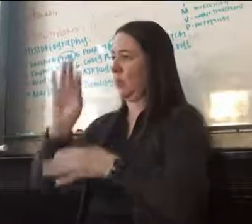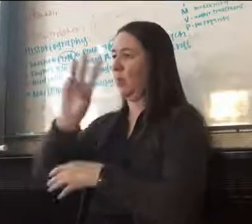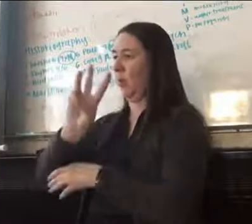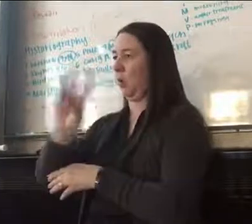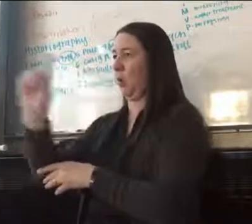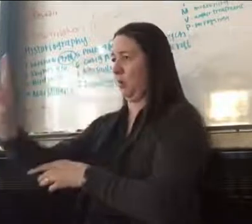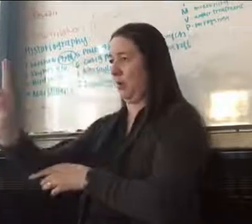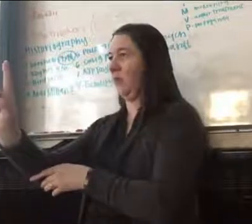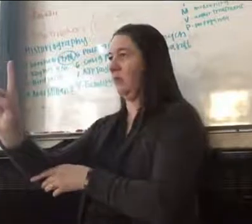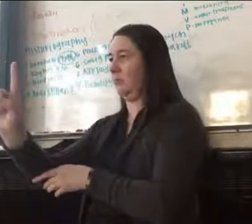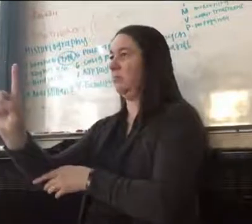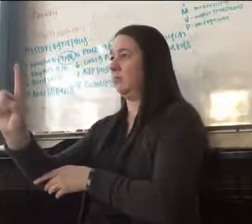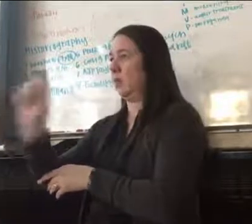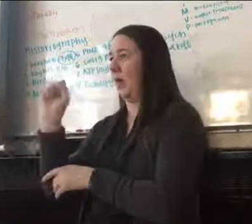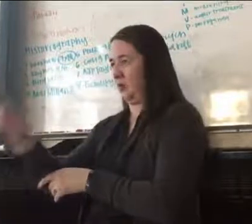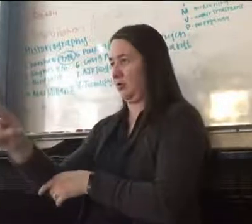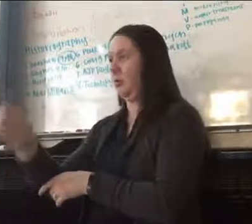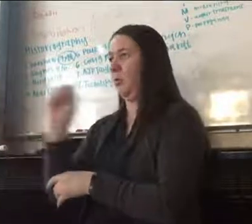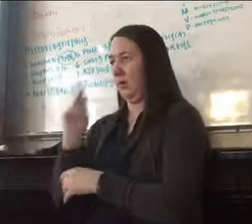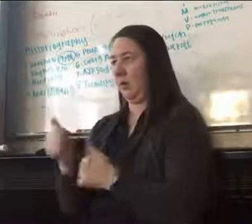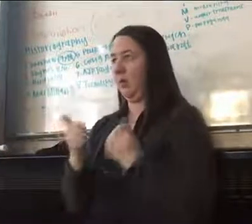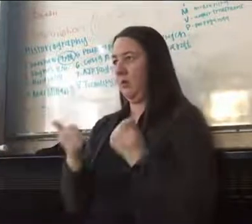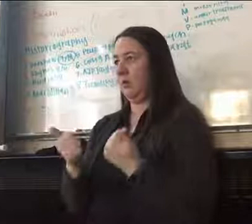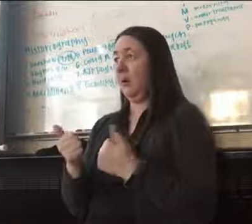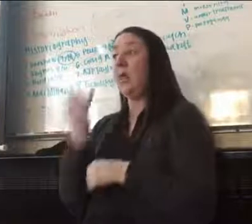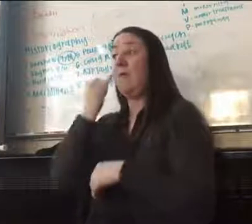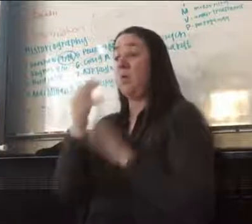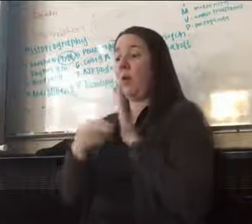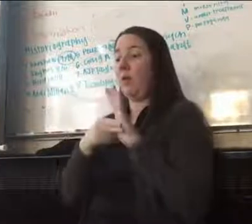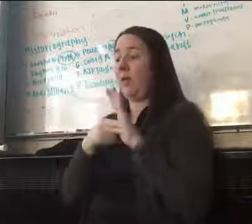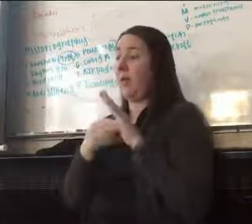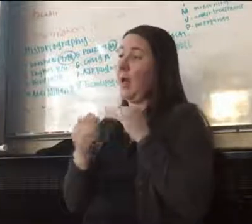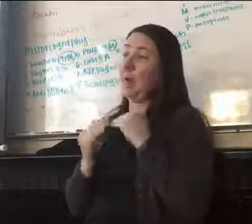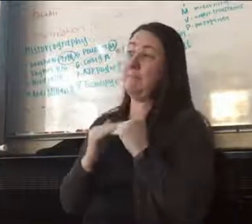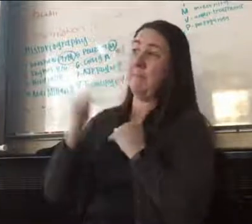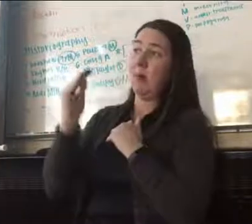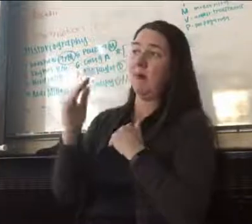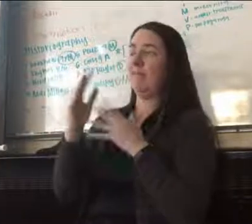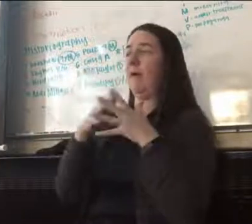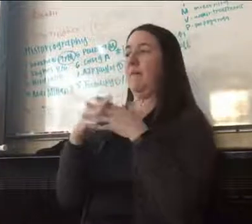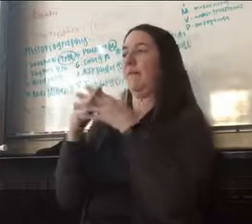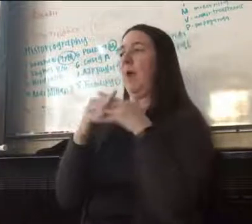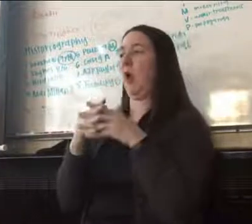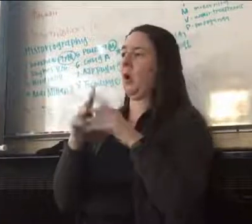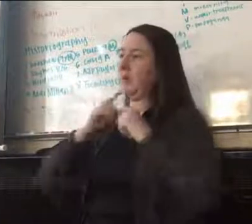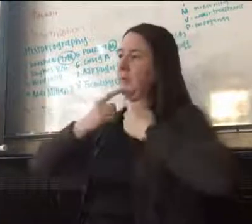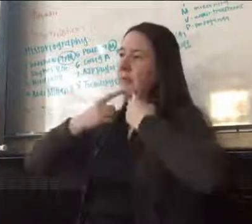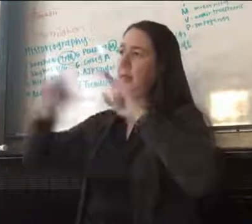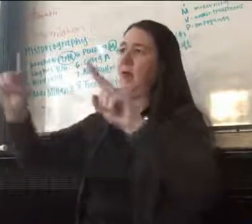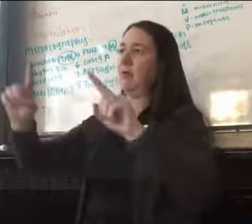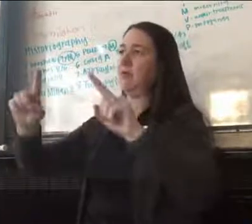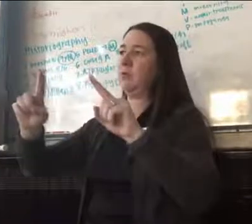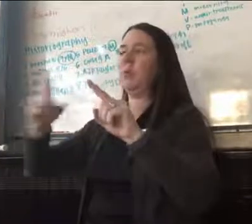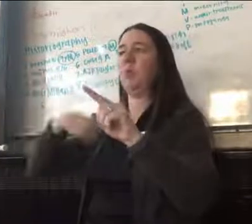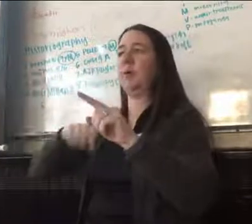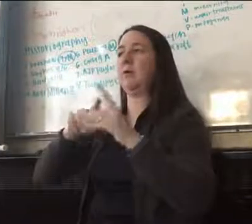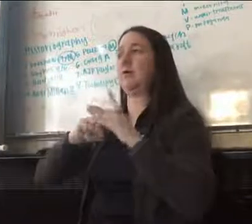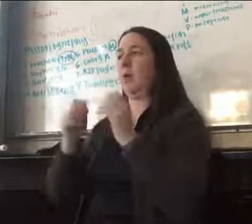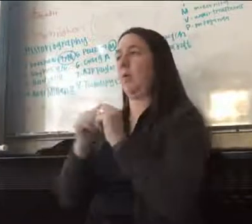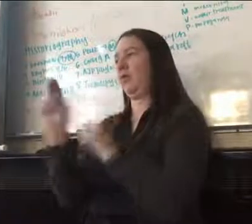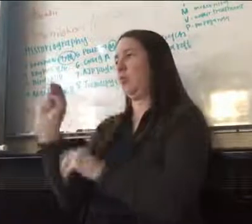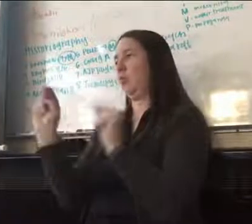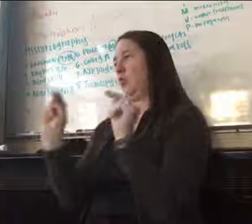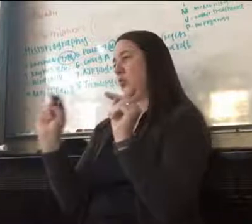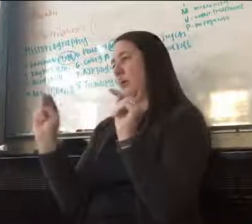will highlight above where it says America declares, I will go ahead and highlight neutrality. We start with neutrality, which basically